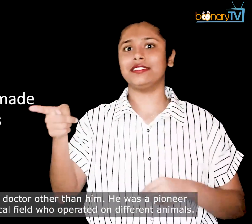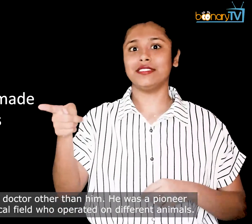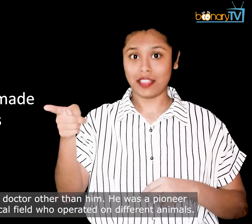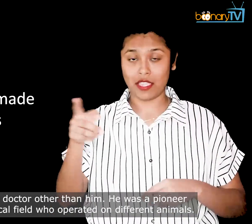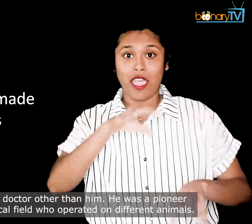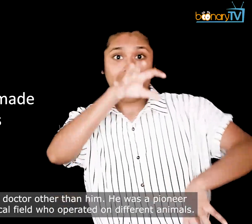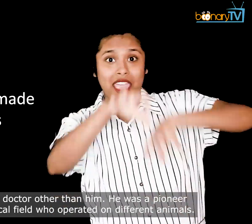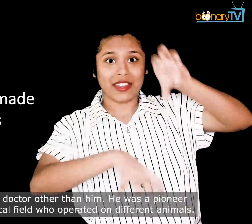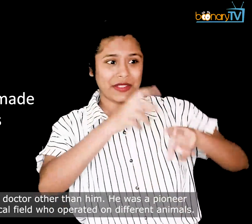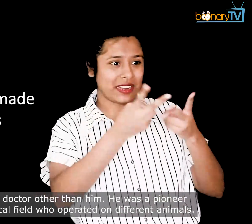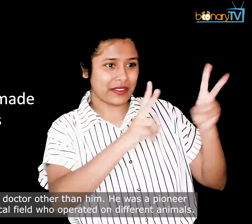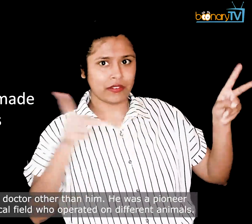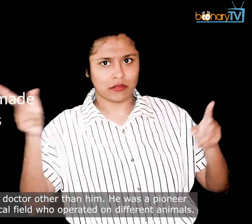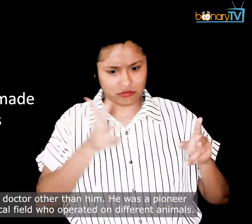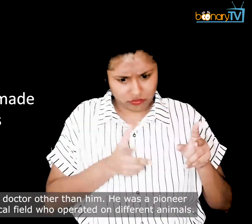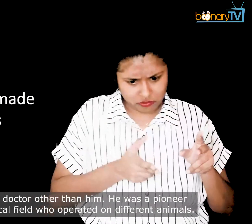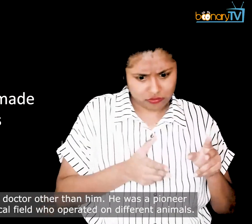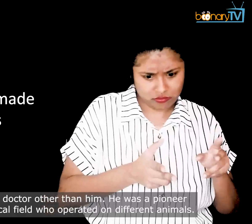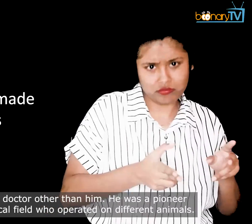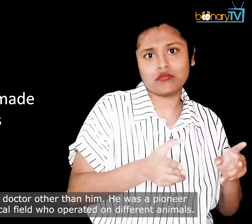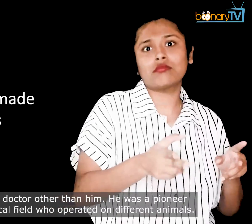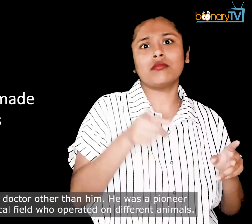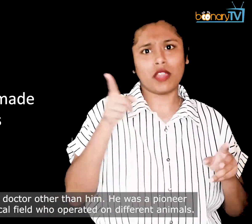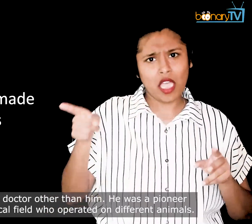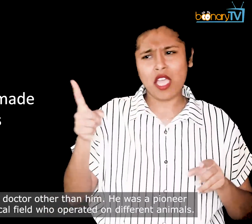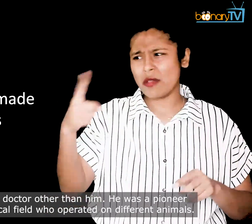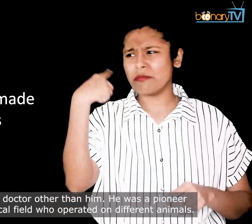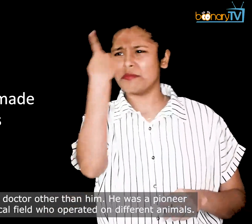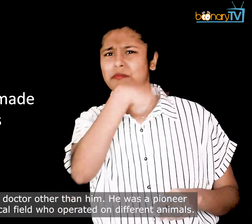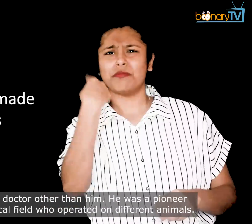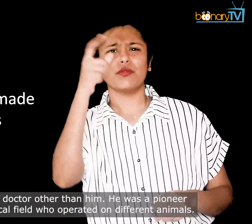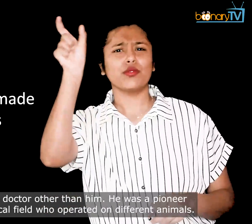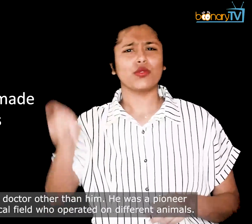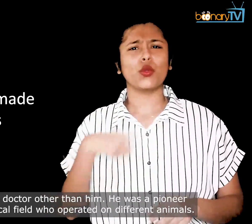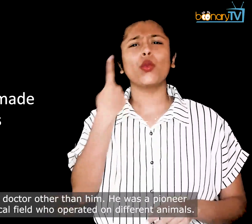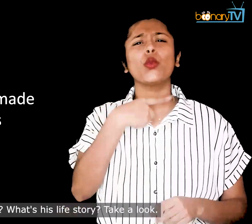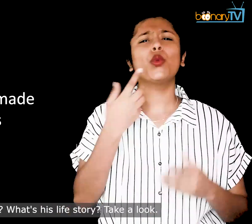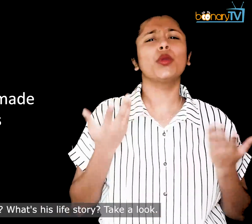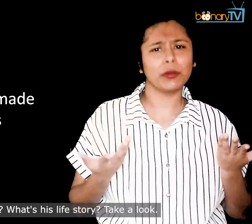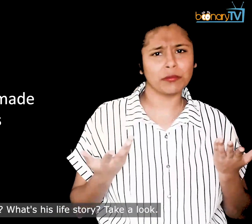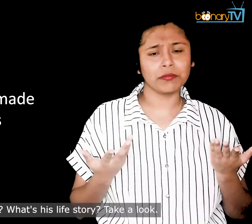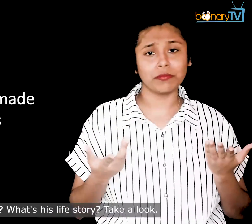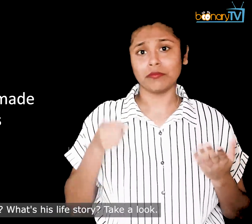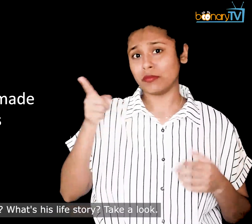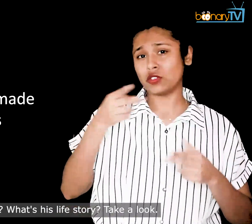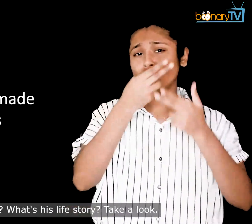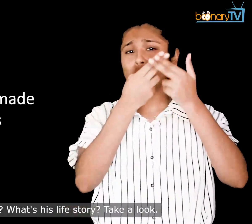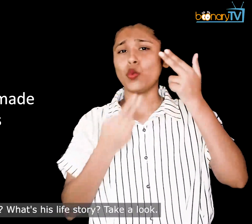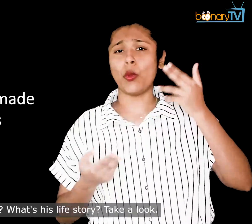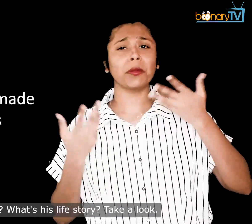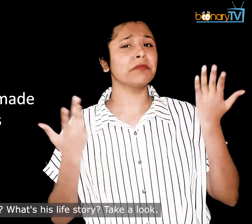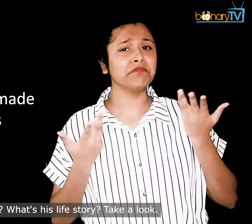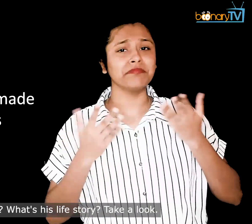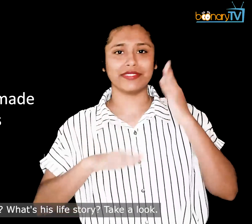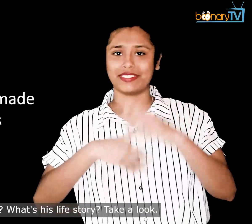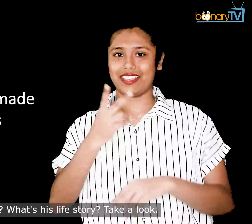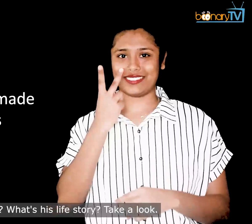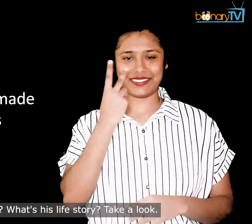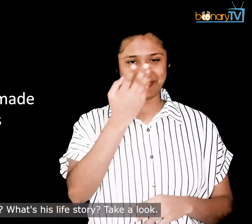surgeon in the medical field who operated on different animals. Who was he? What's his life story? Take a look.